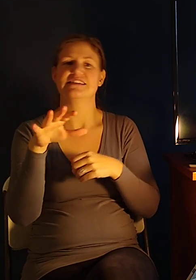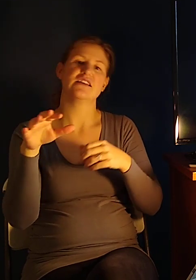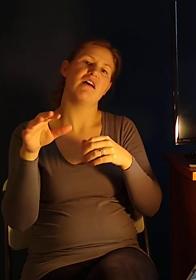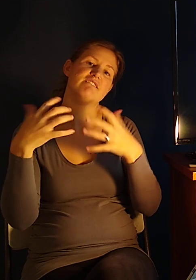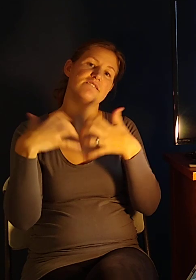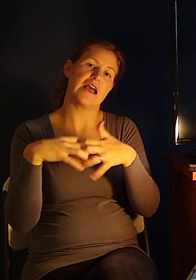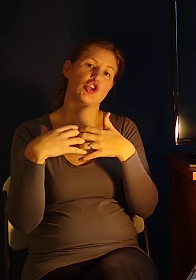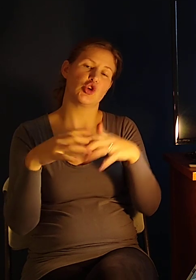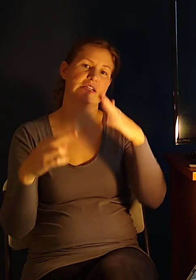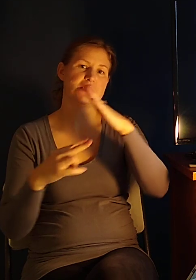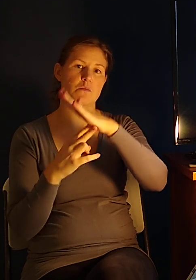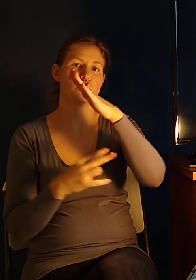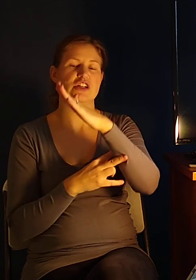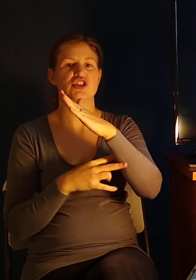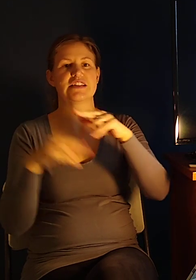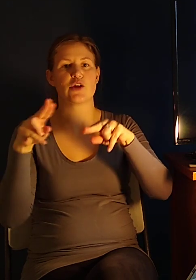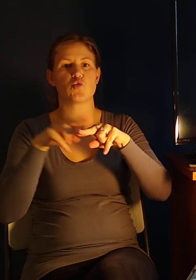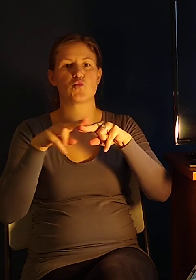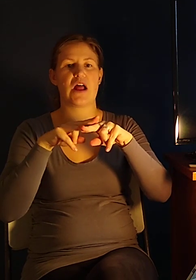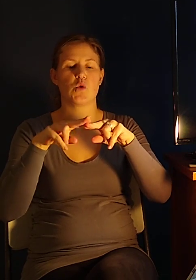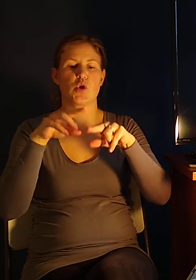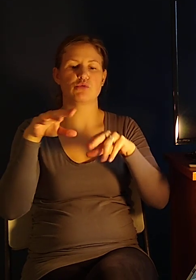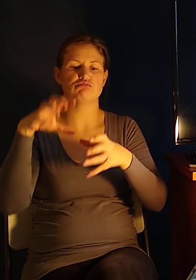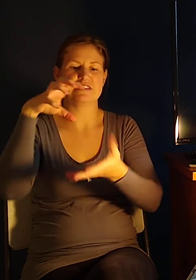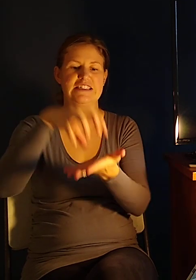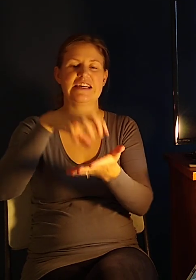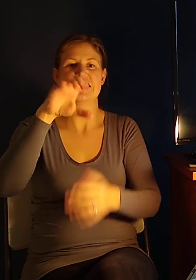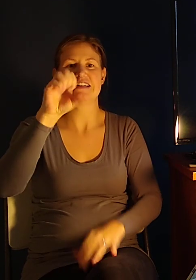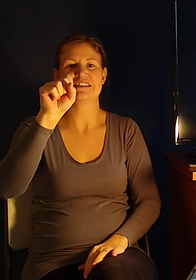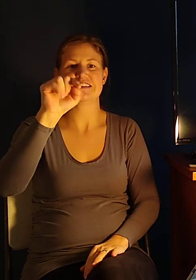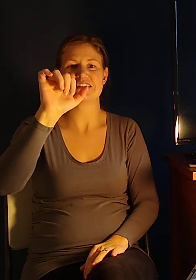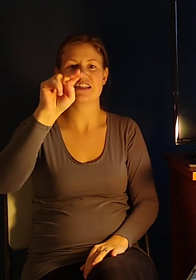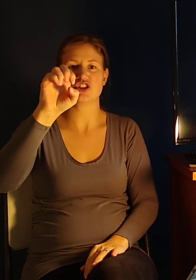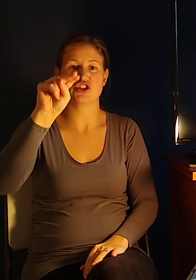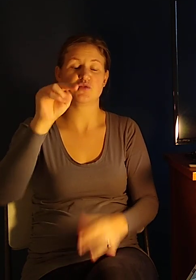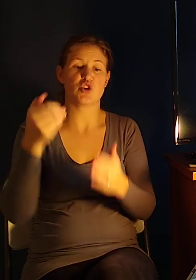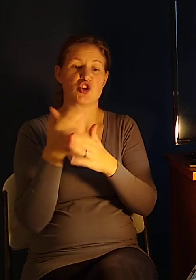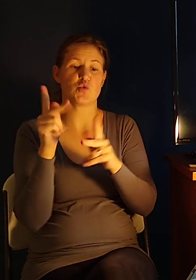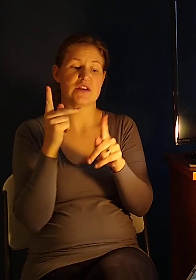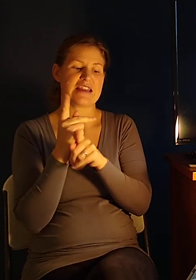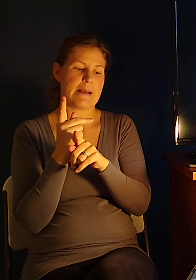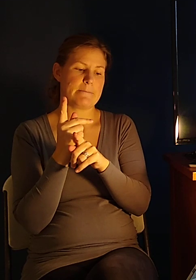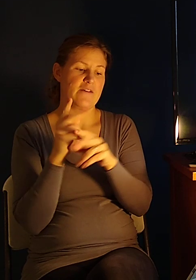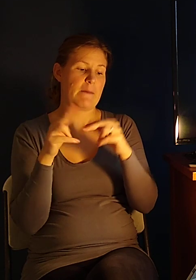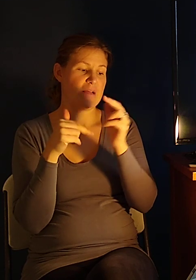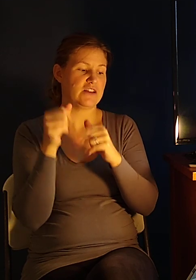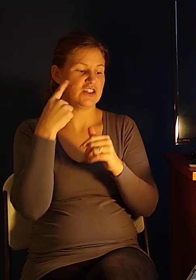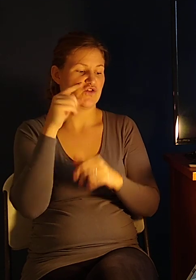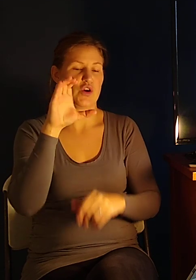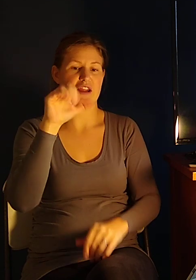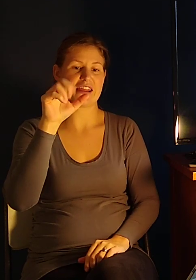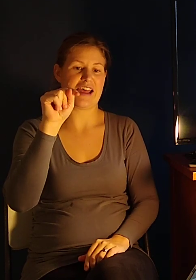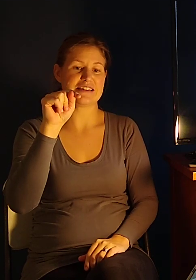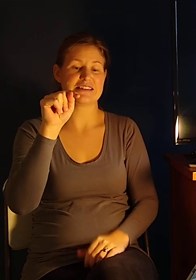bridges, and railroad stations were among the new types of buildings from which cast iron was used.